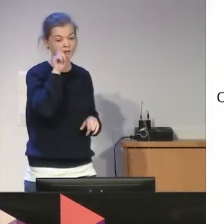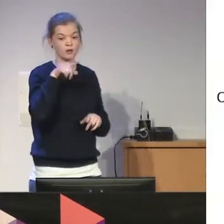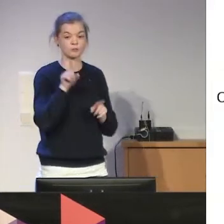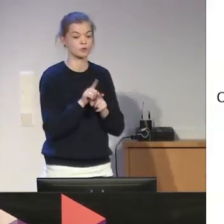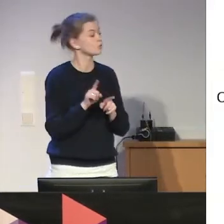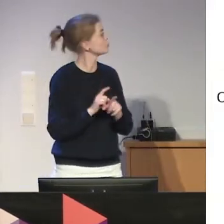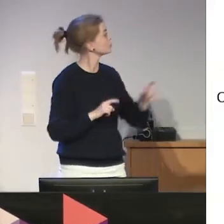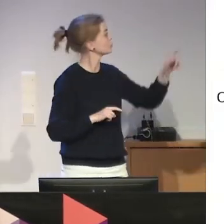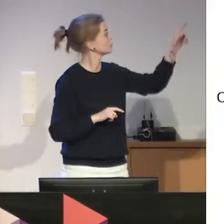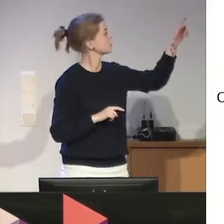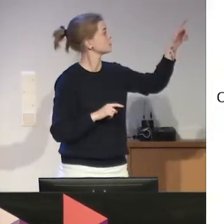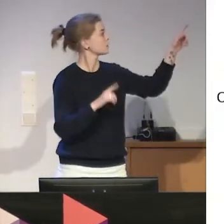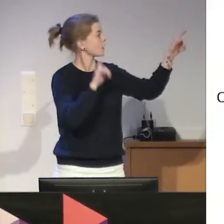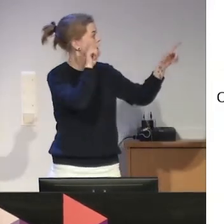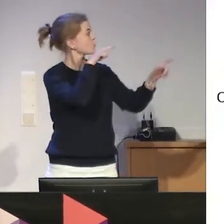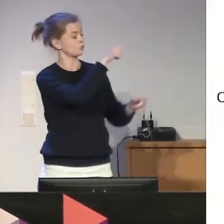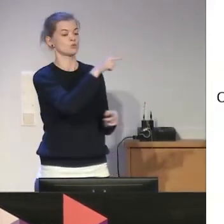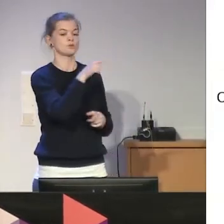does?